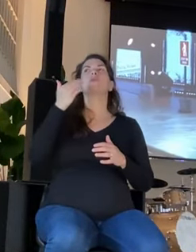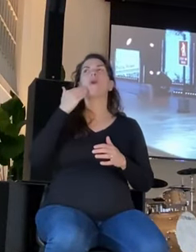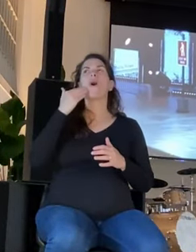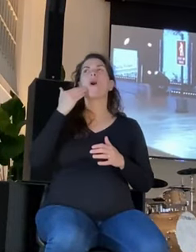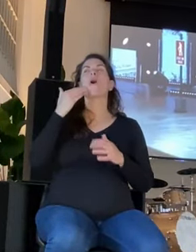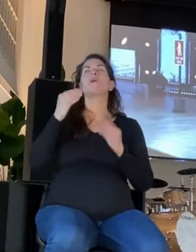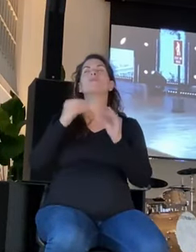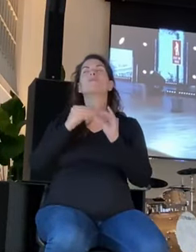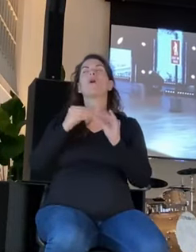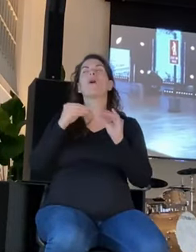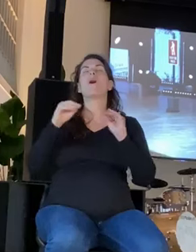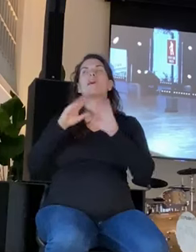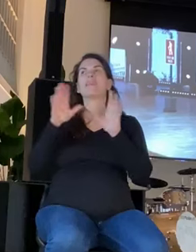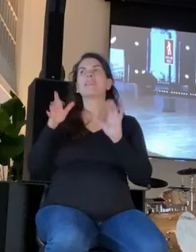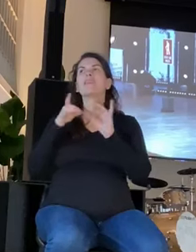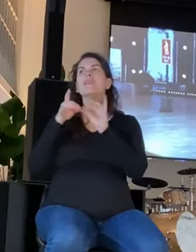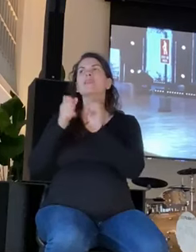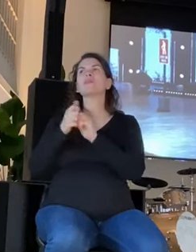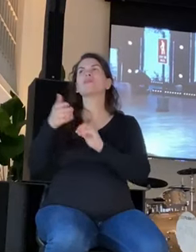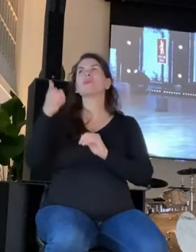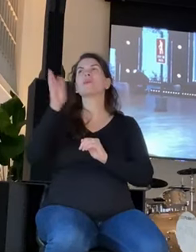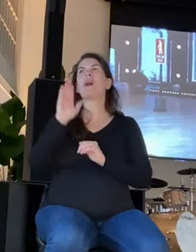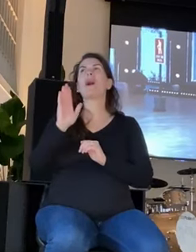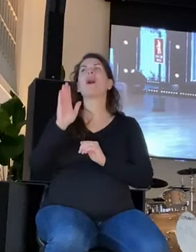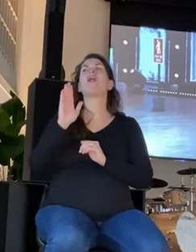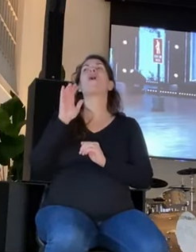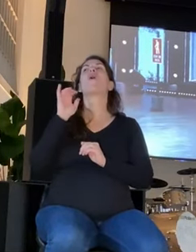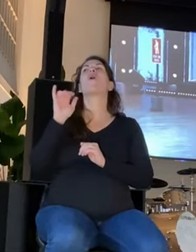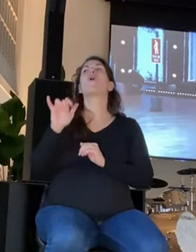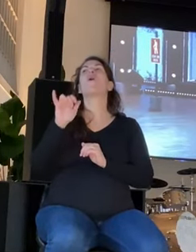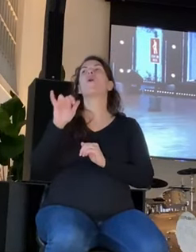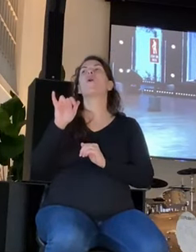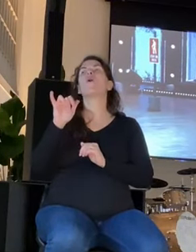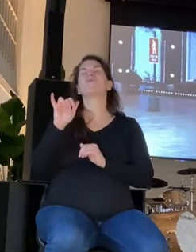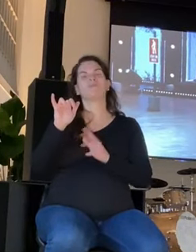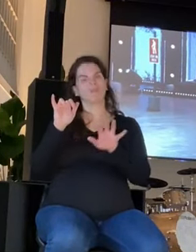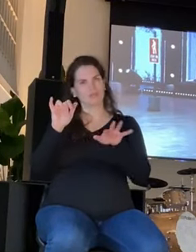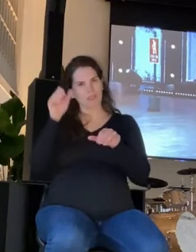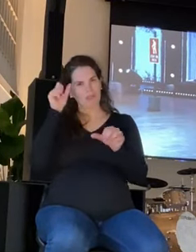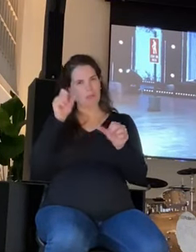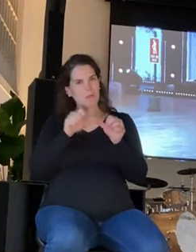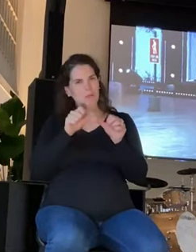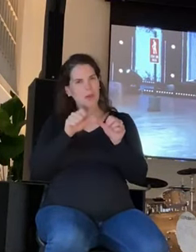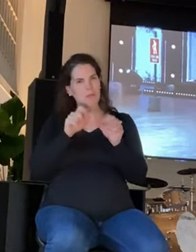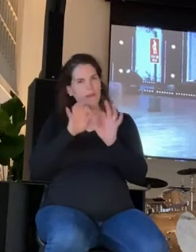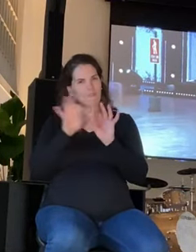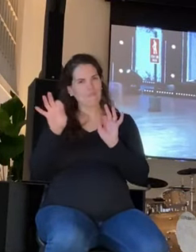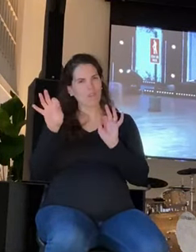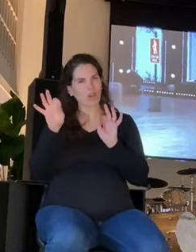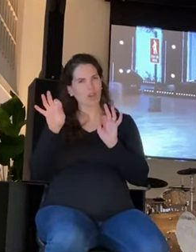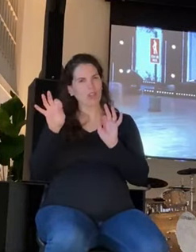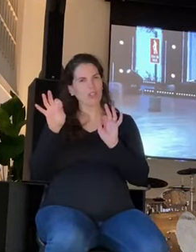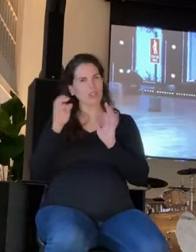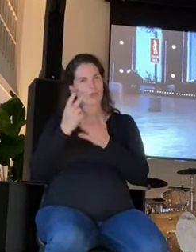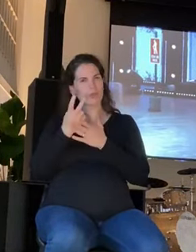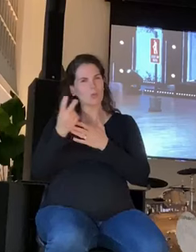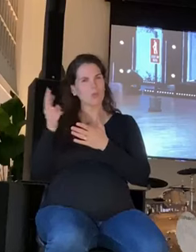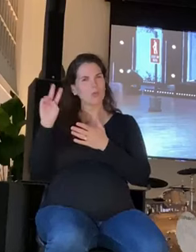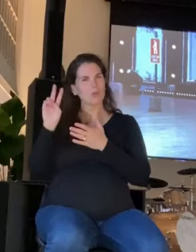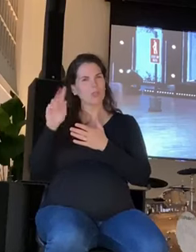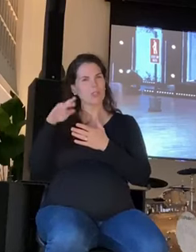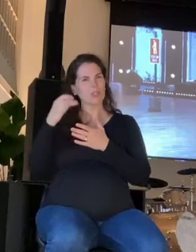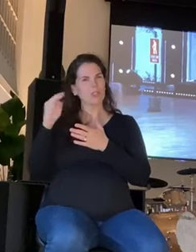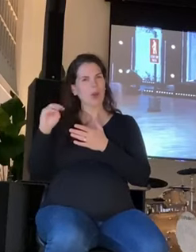the ways of God in a better way. Do you remember the verse of scripture we looked at 2 weeks ago in